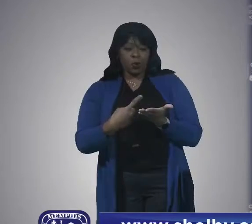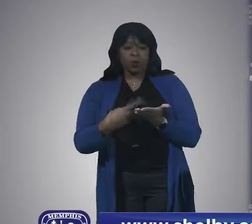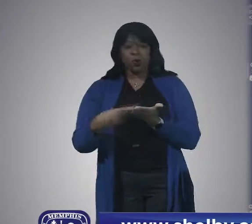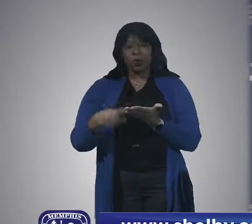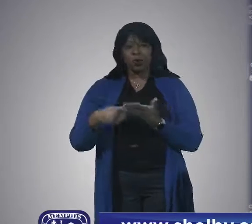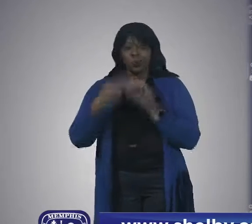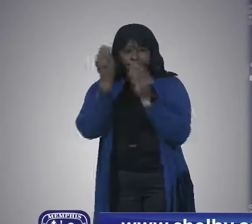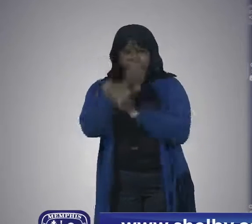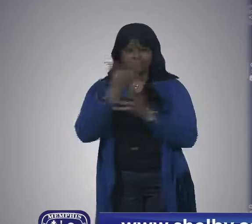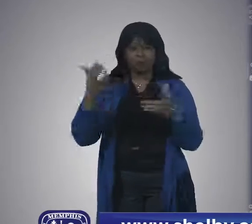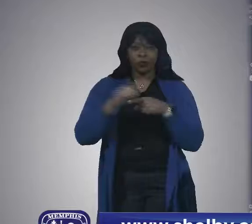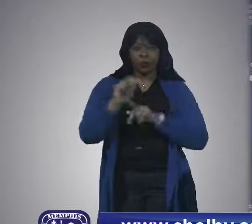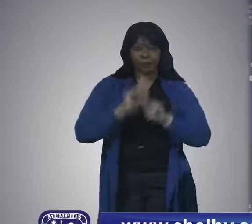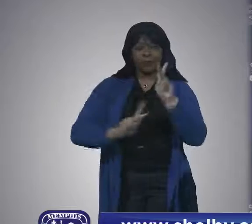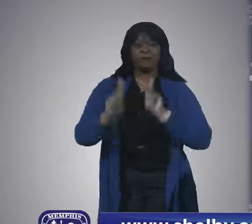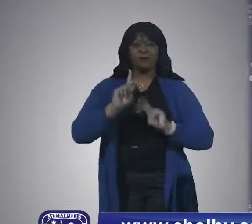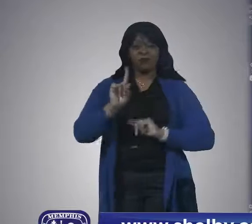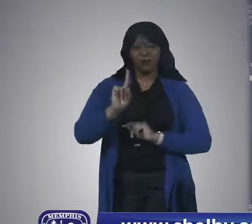people,